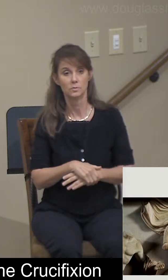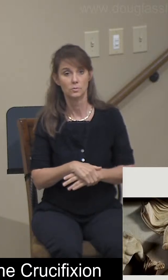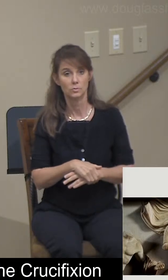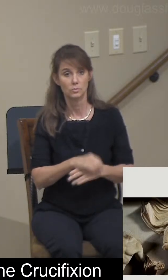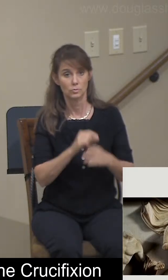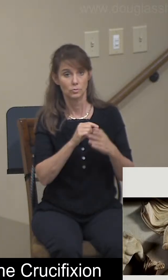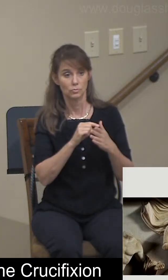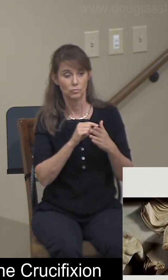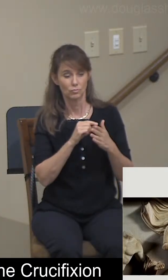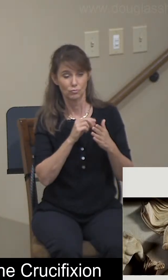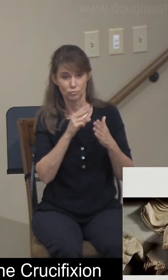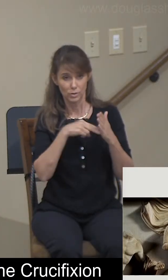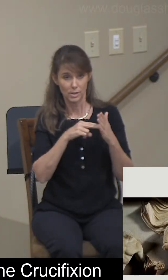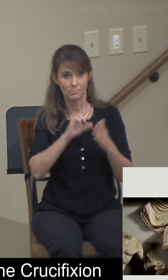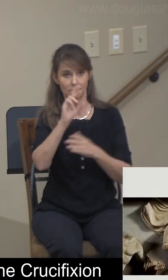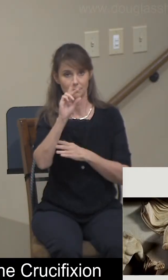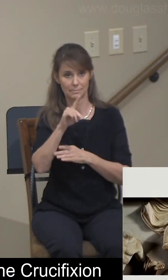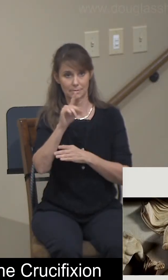8.